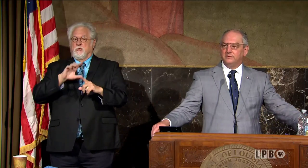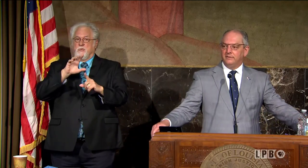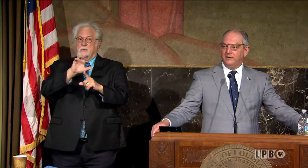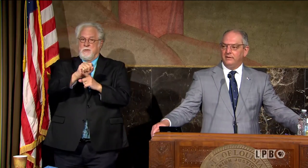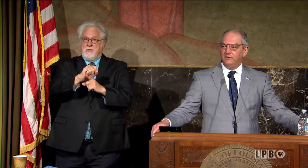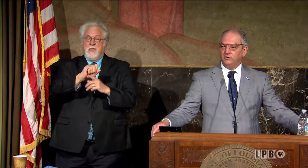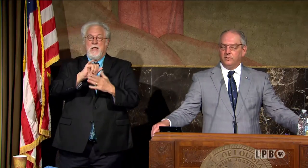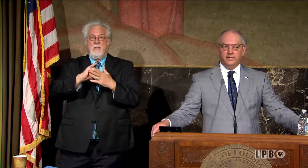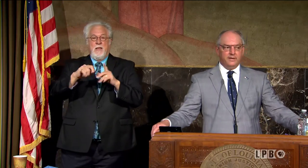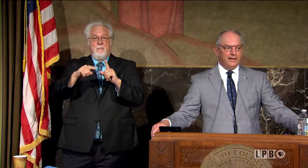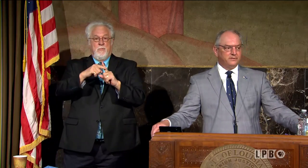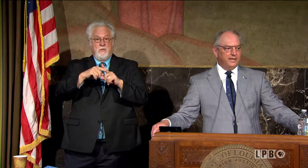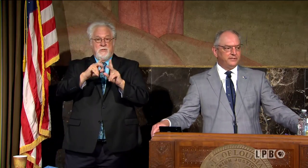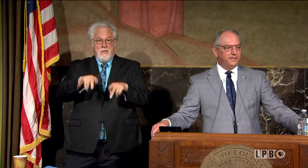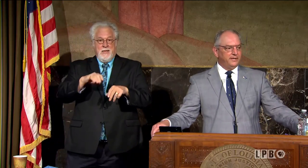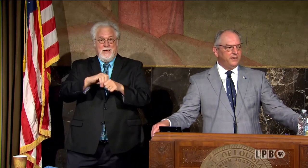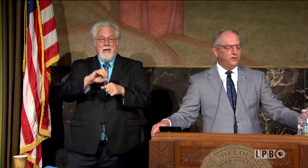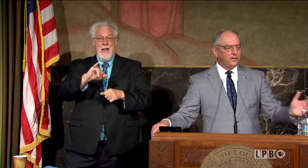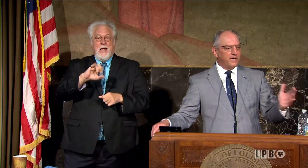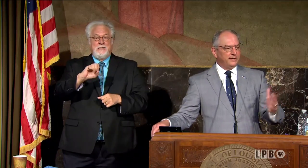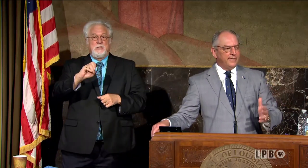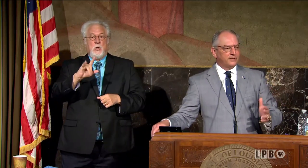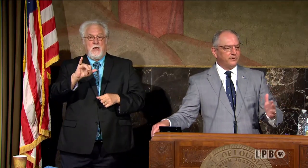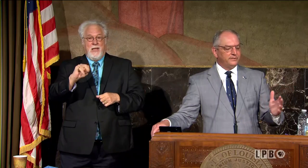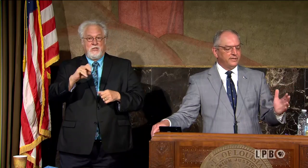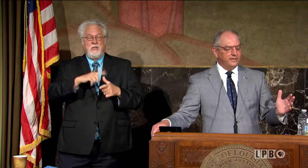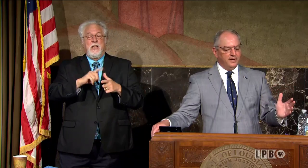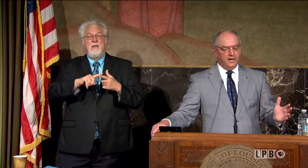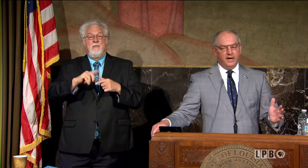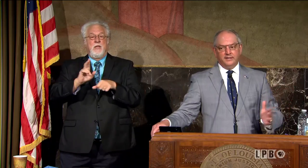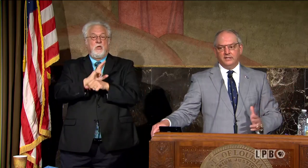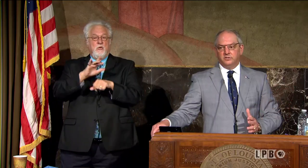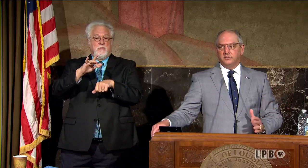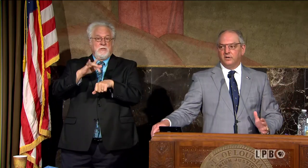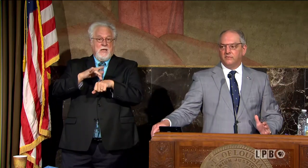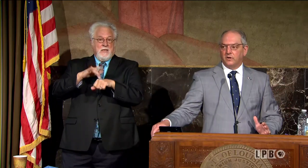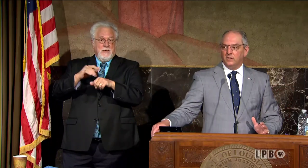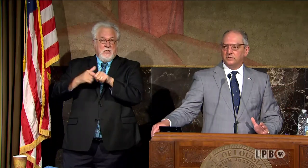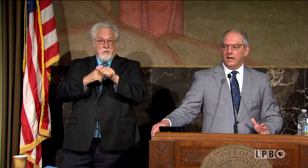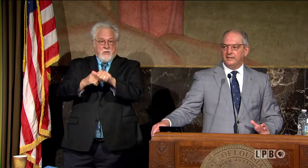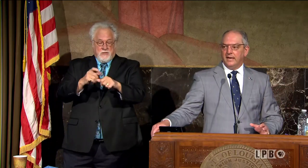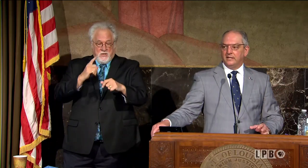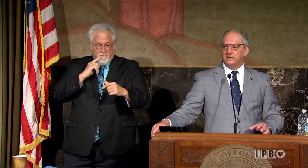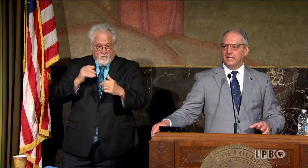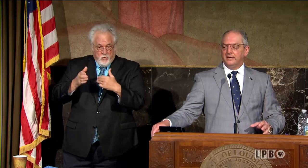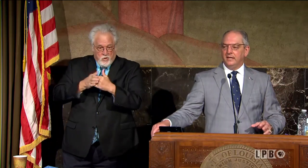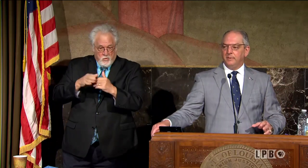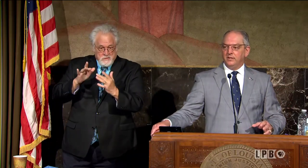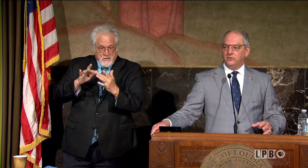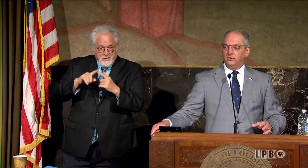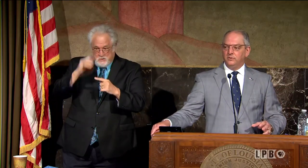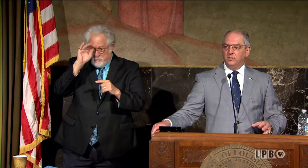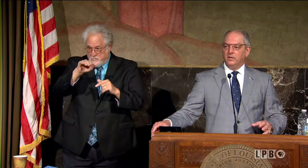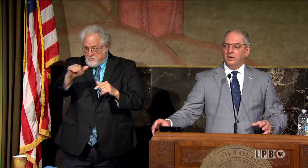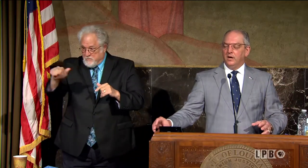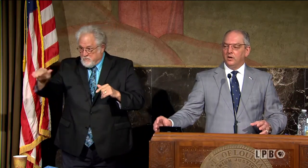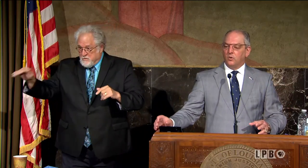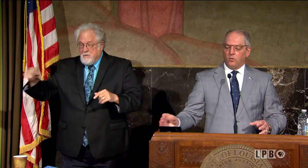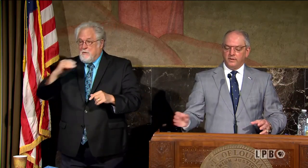that positive individual into isolation and then do the contact tracing necessary for close contacts to get them